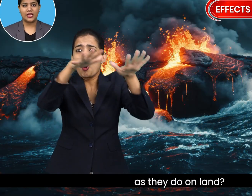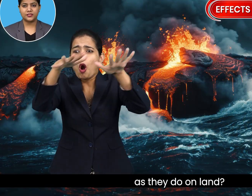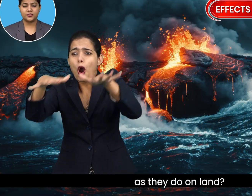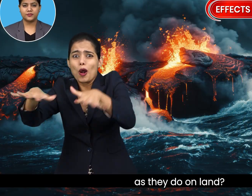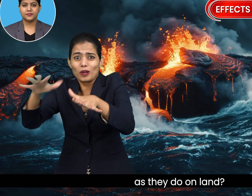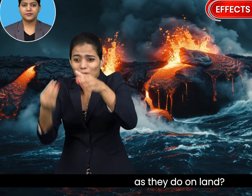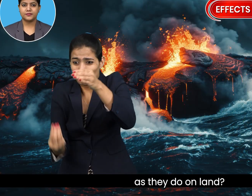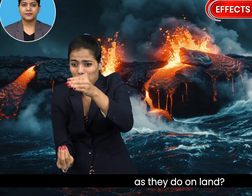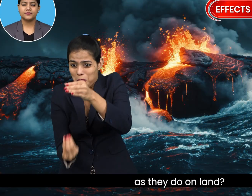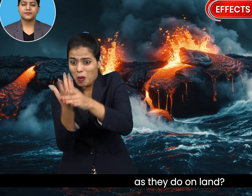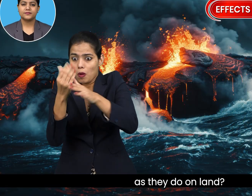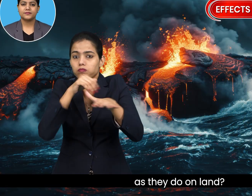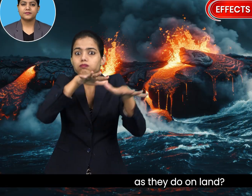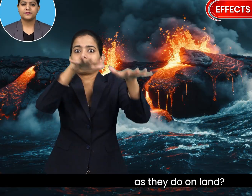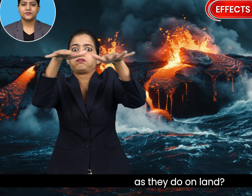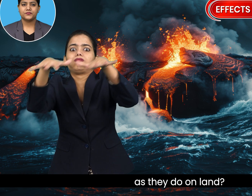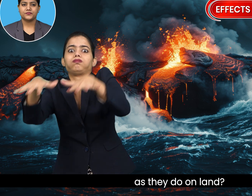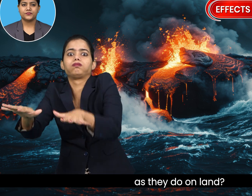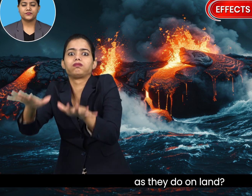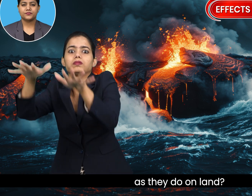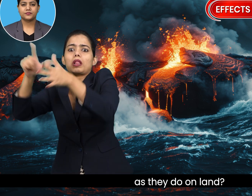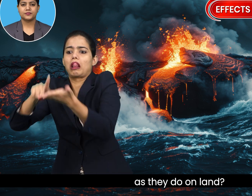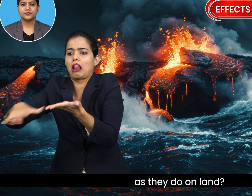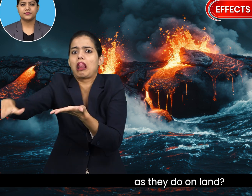on land.